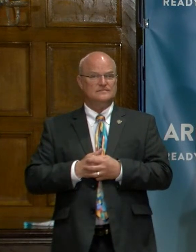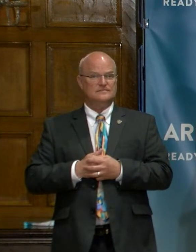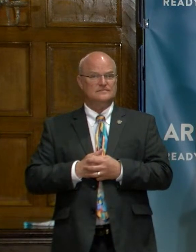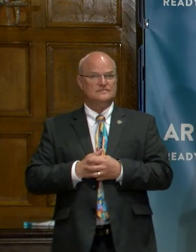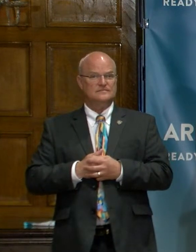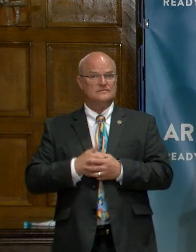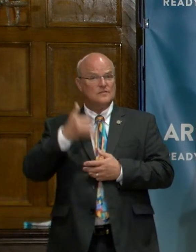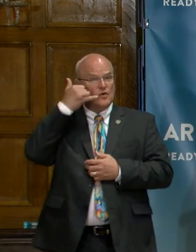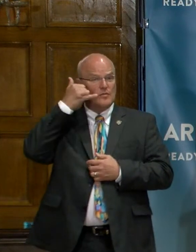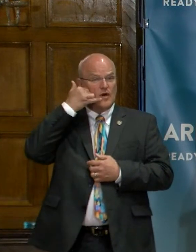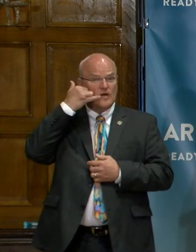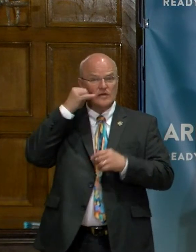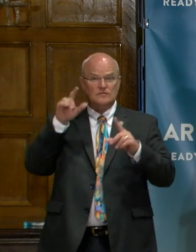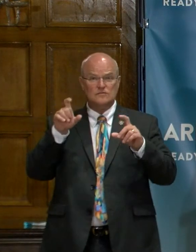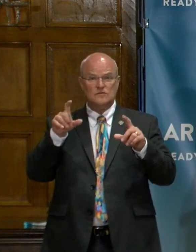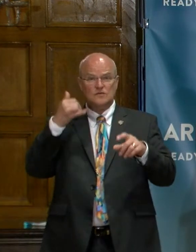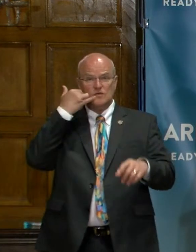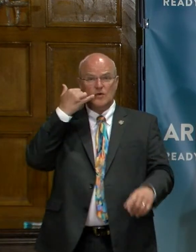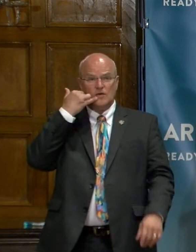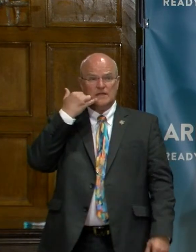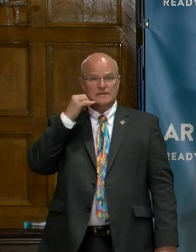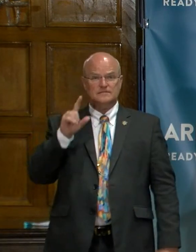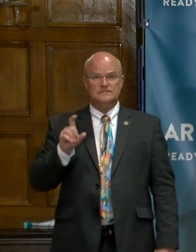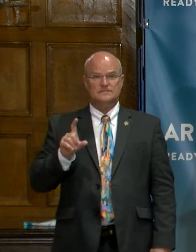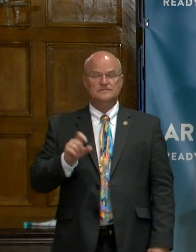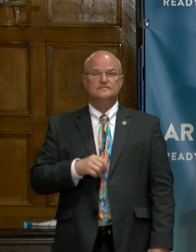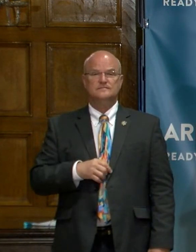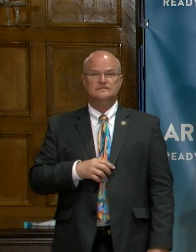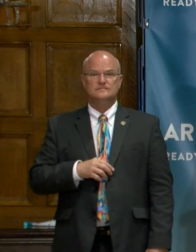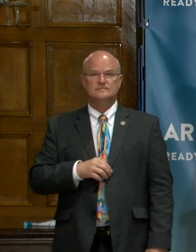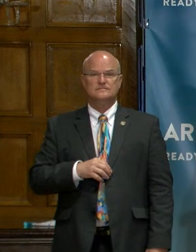And let's go remotely. Are there any questions remotely?